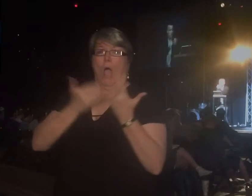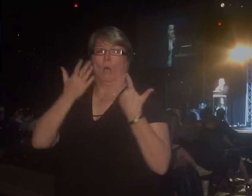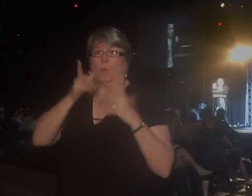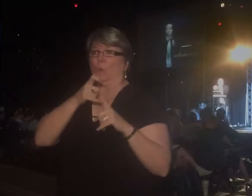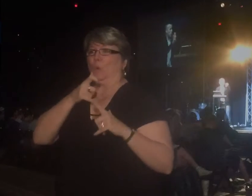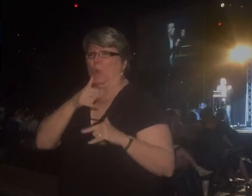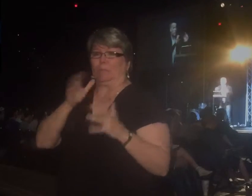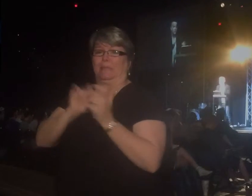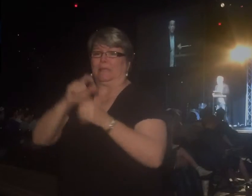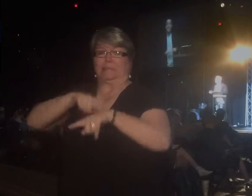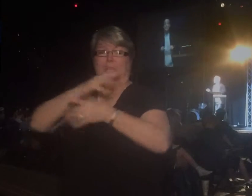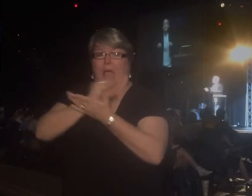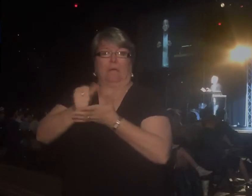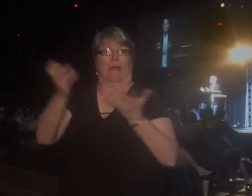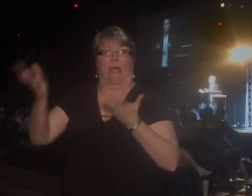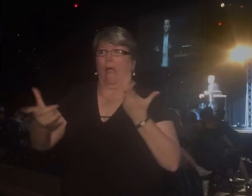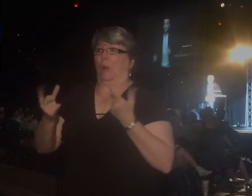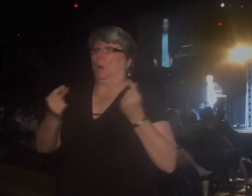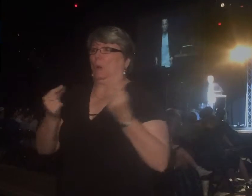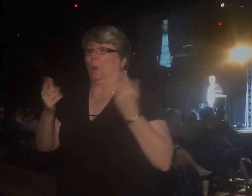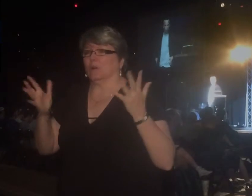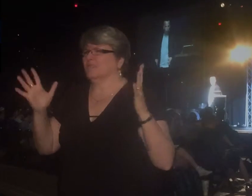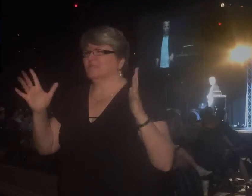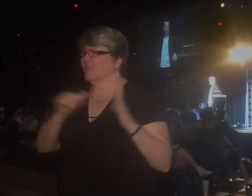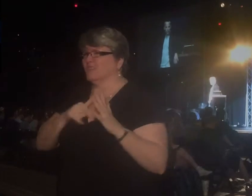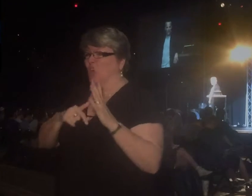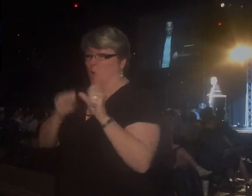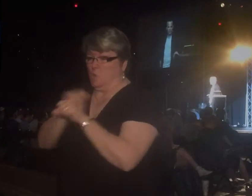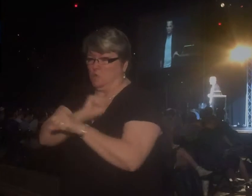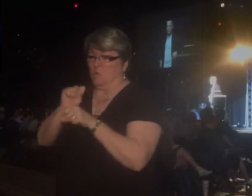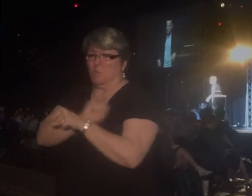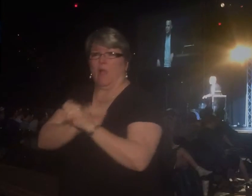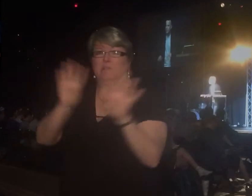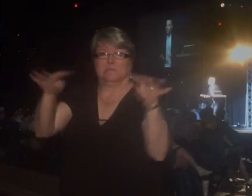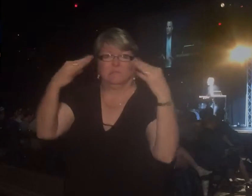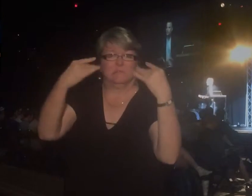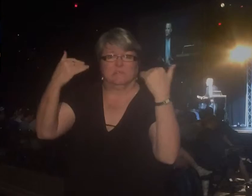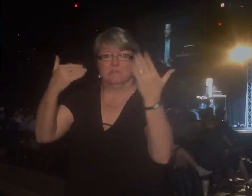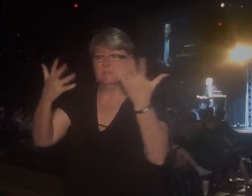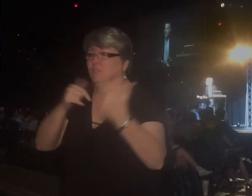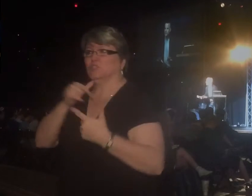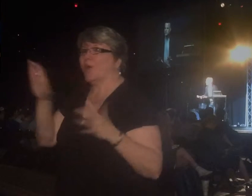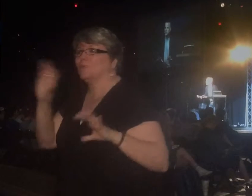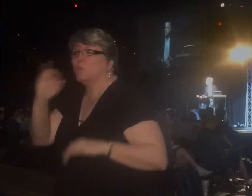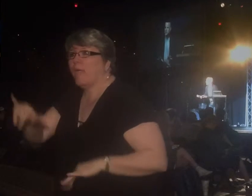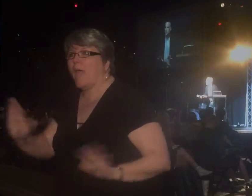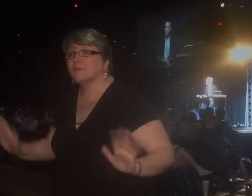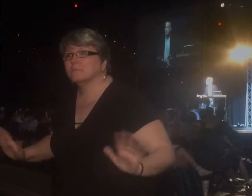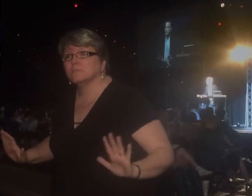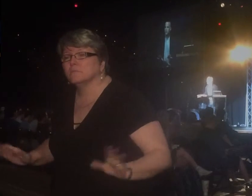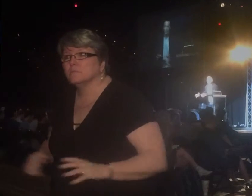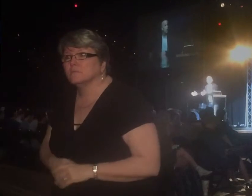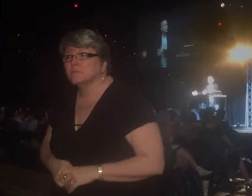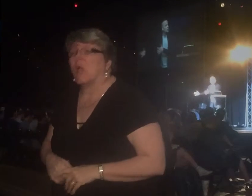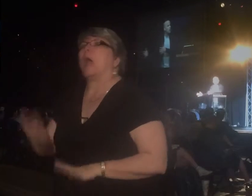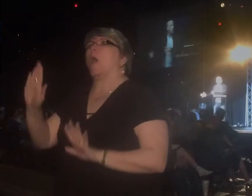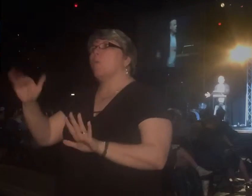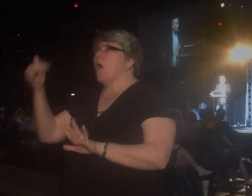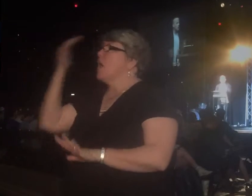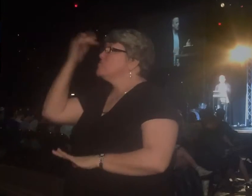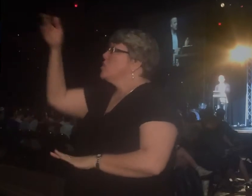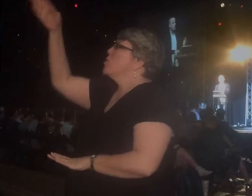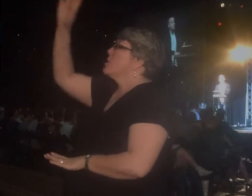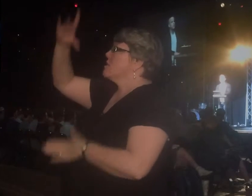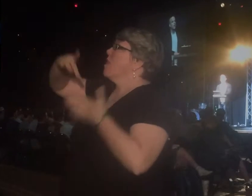meet him. I'm going to run out of time. What do I got to do? It liberates you from having to work it to try to get someone's attention. You don't have to do that. You go, I